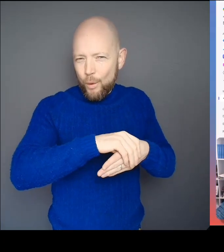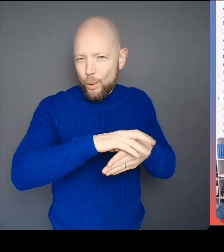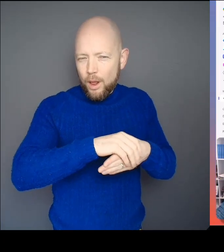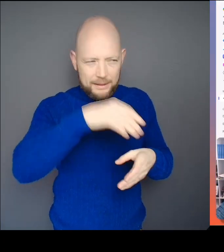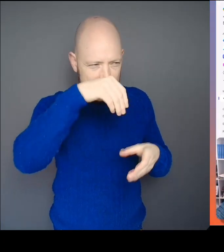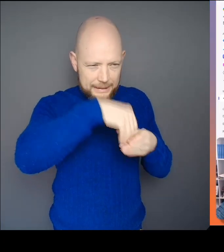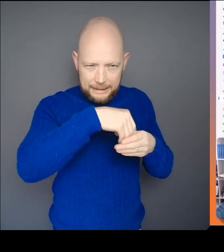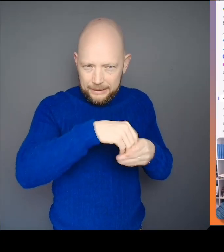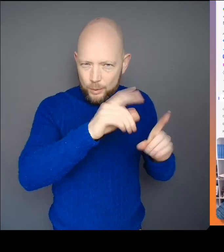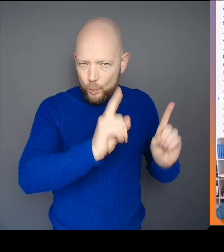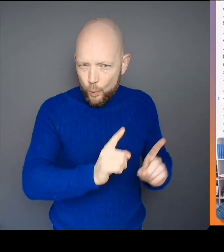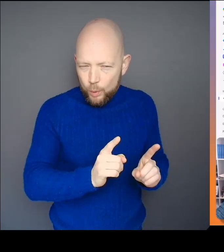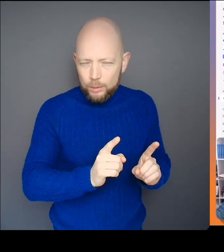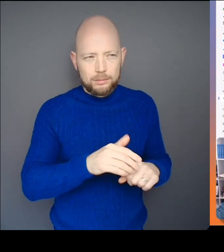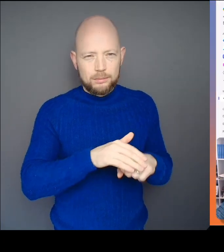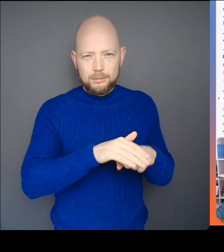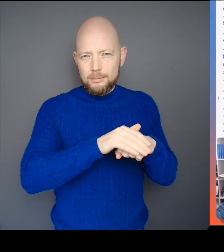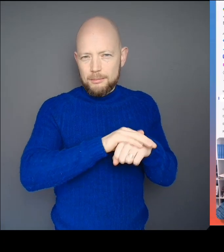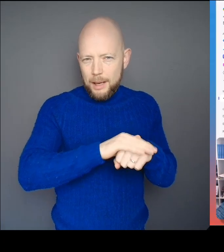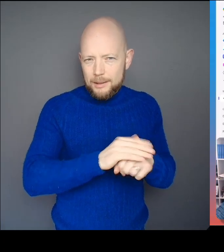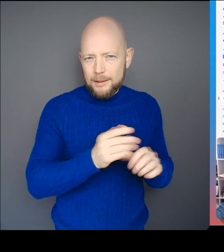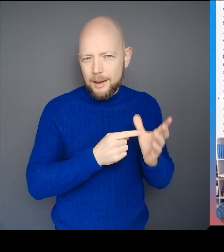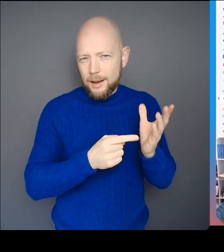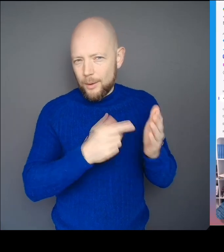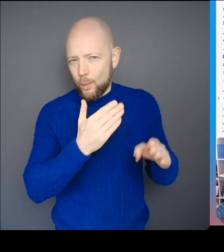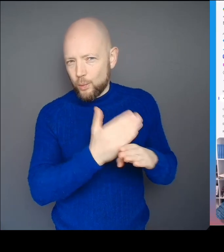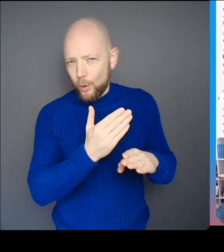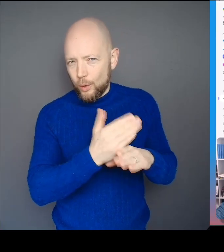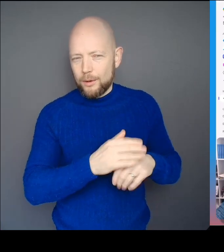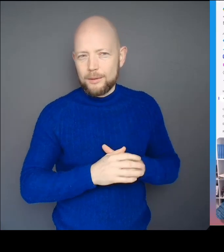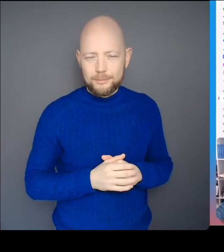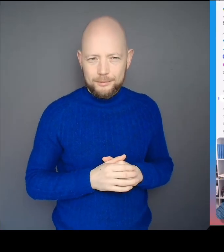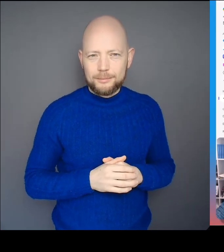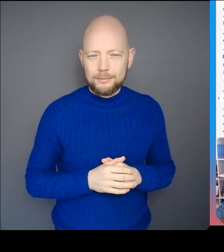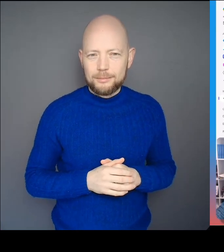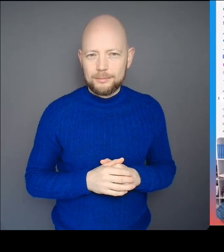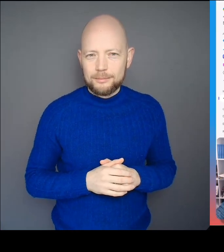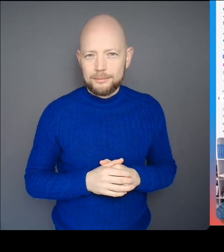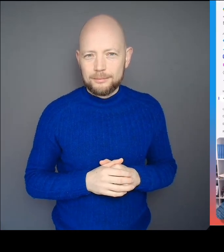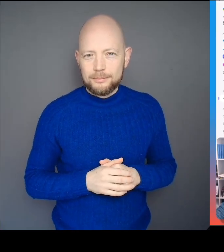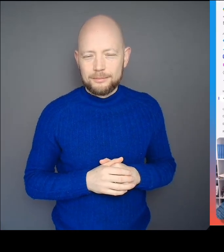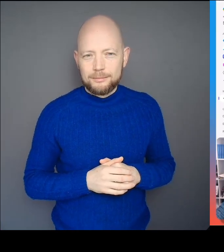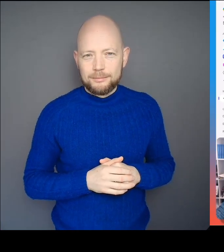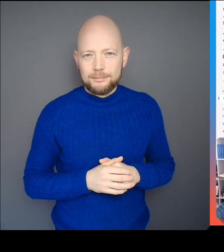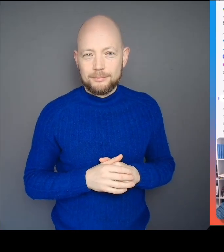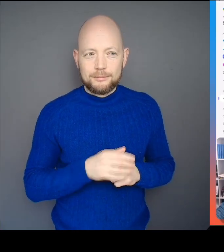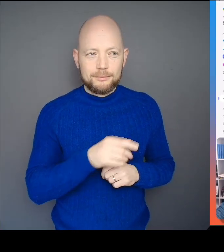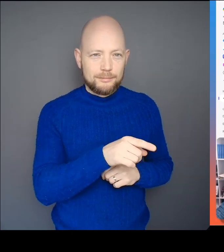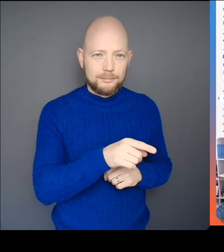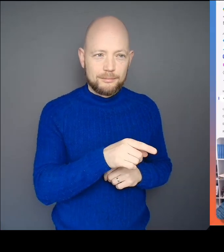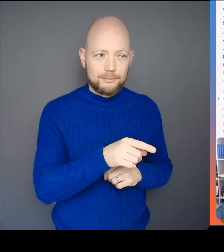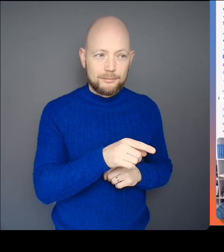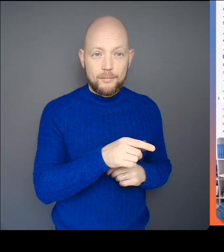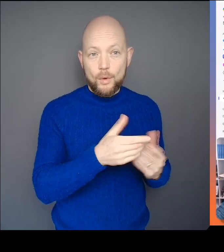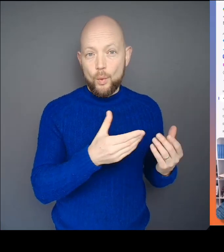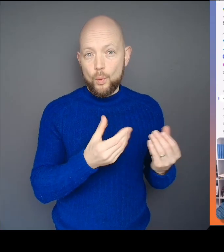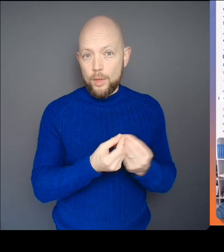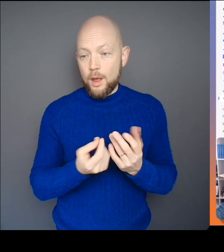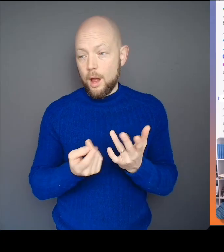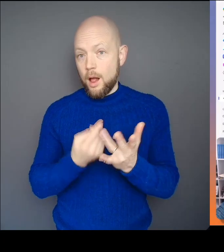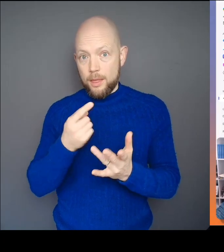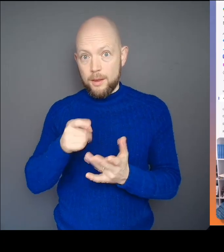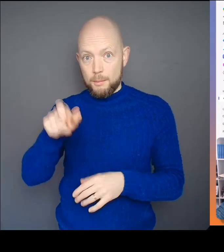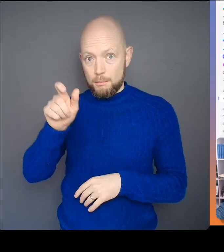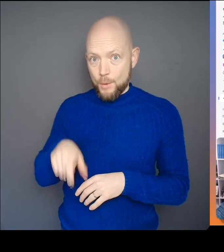proposal called Bring Your Pets to Work Day, Enhancing Workplace Culture and Employee Well-Being, organized by